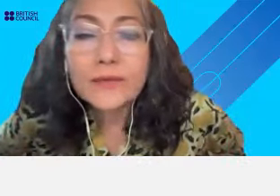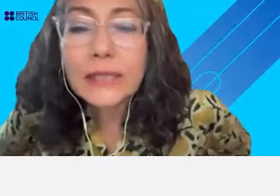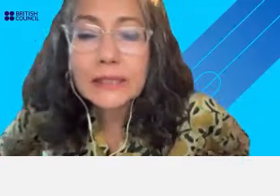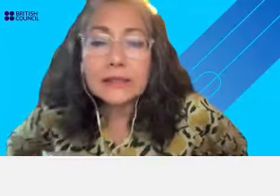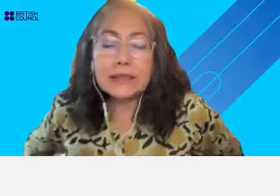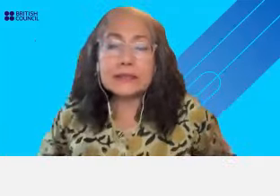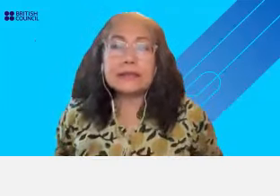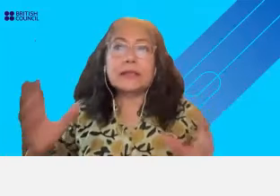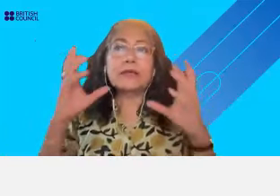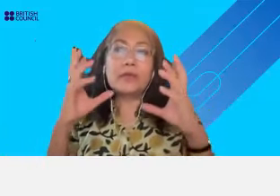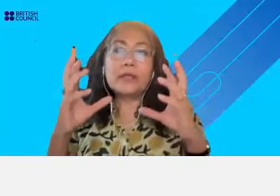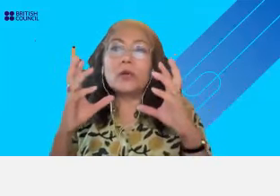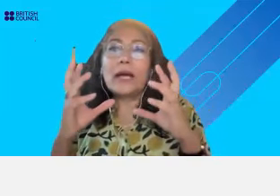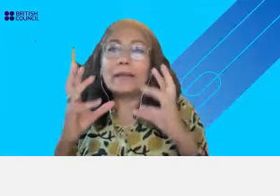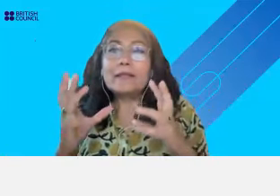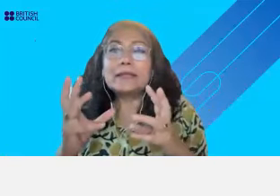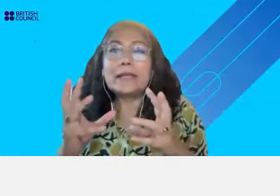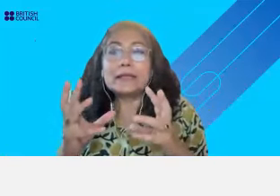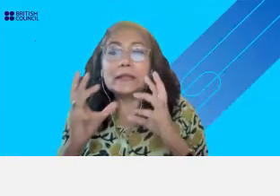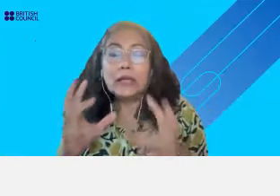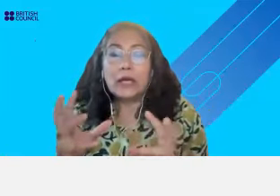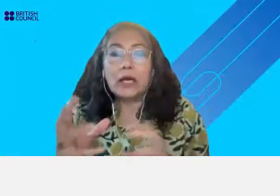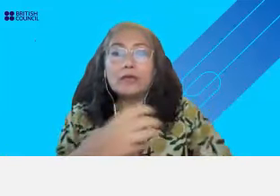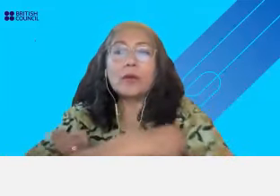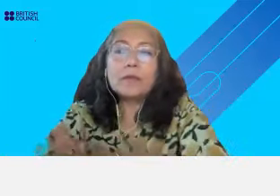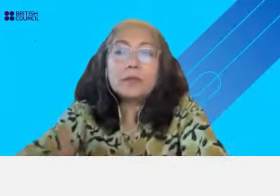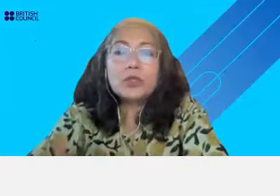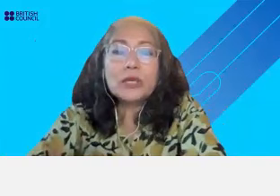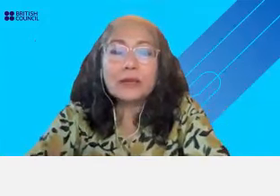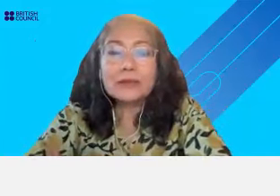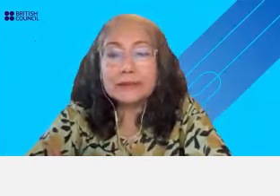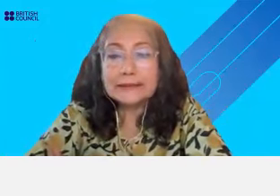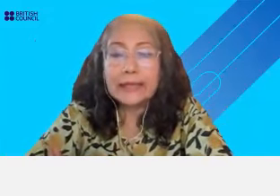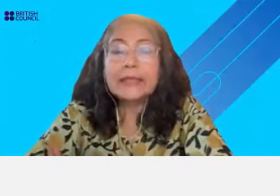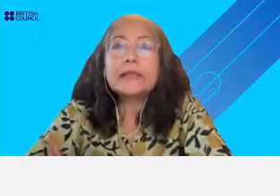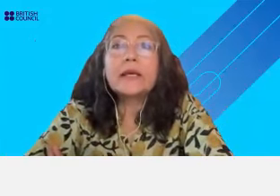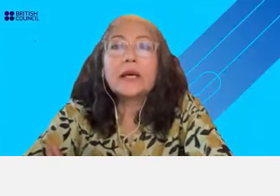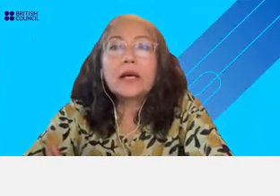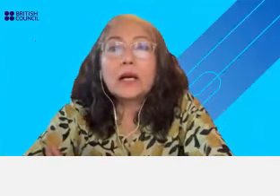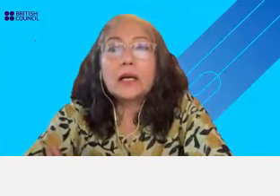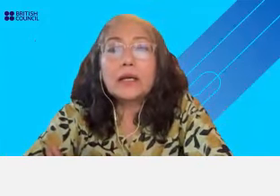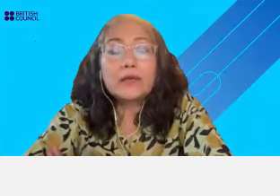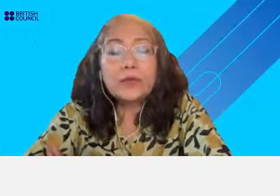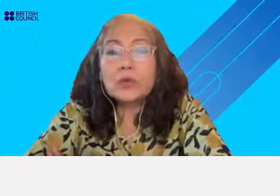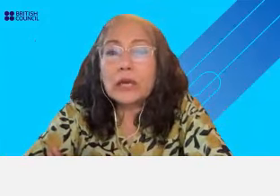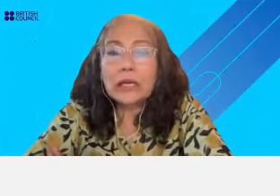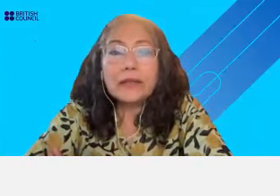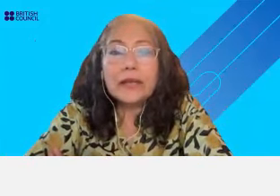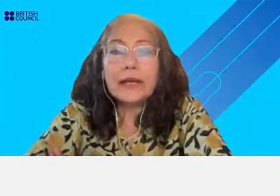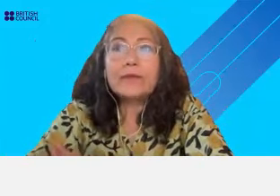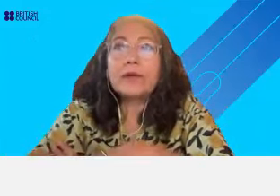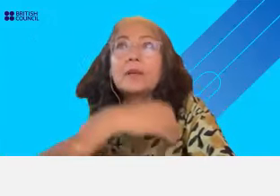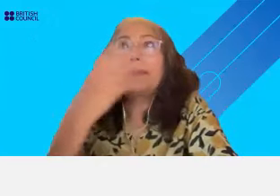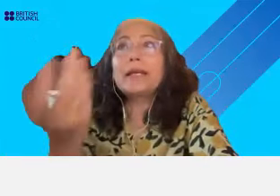I have taken this video and this lesson from the British Council site. If you